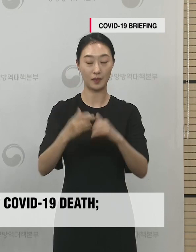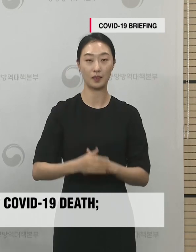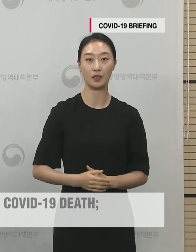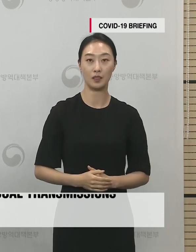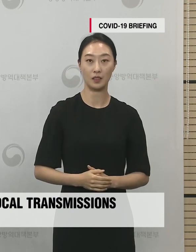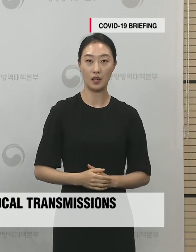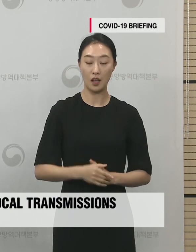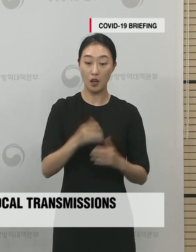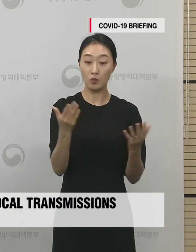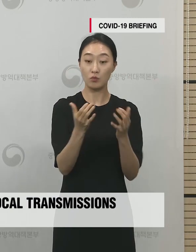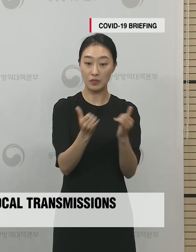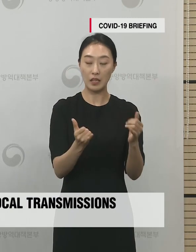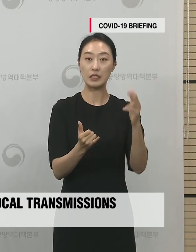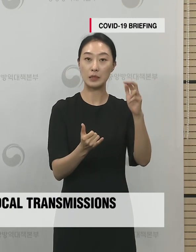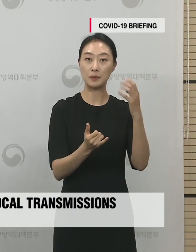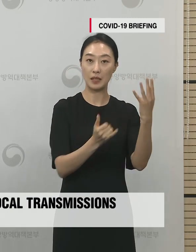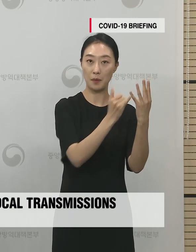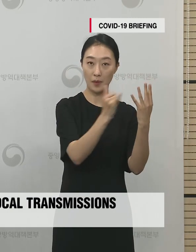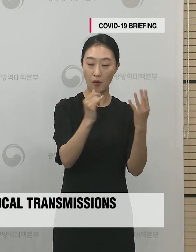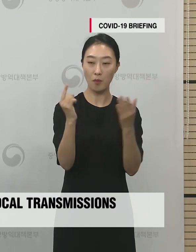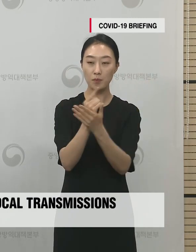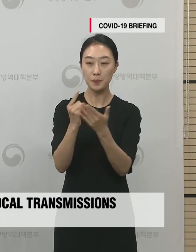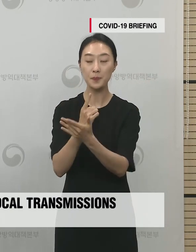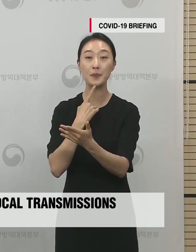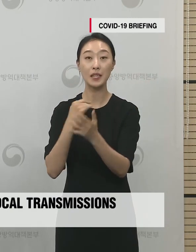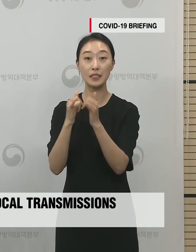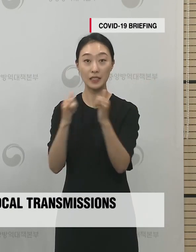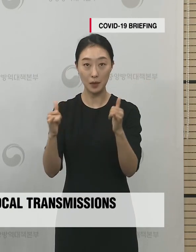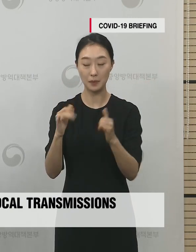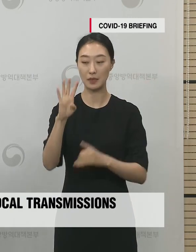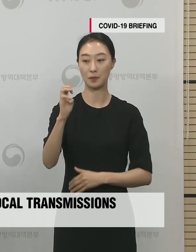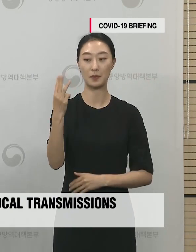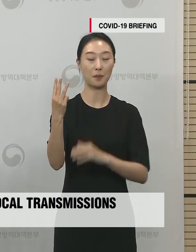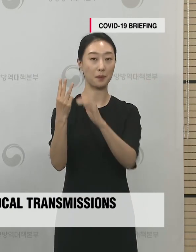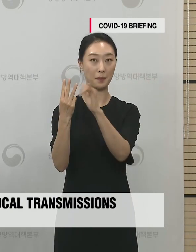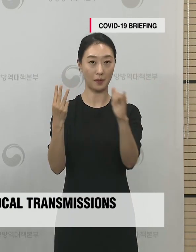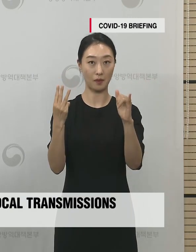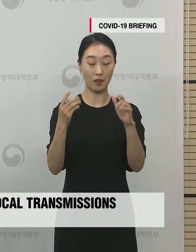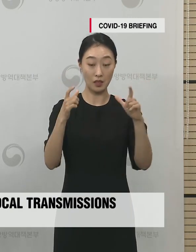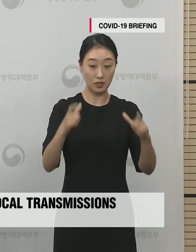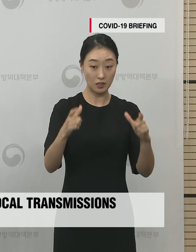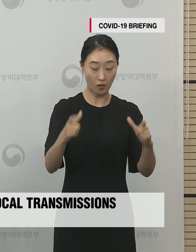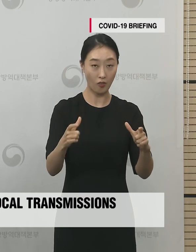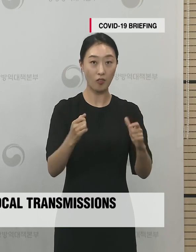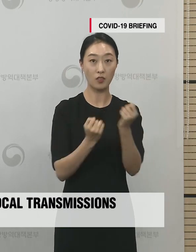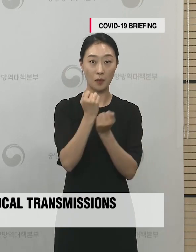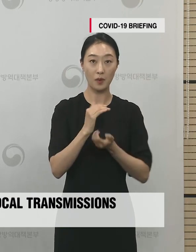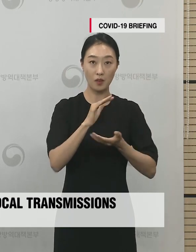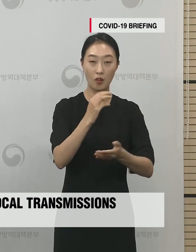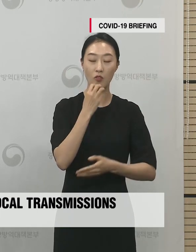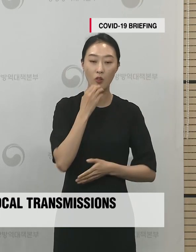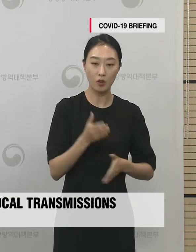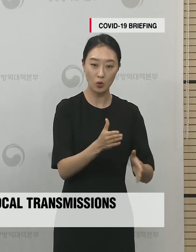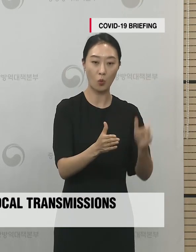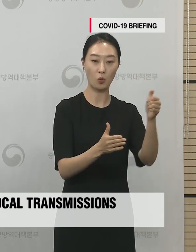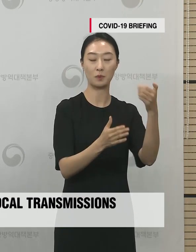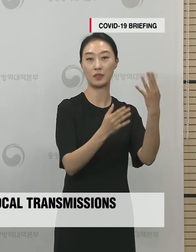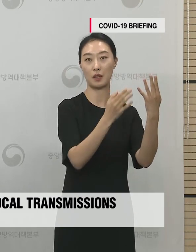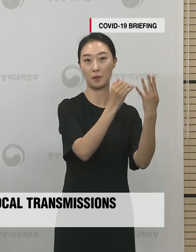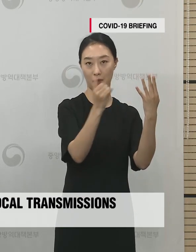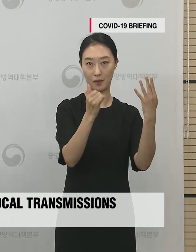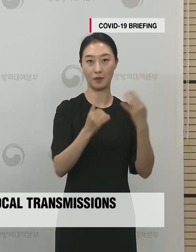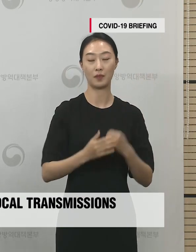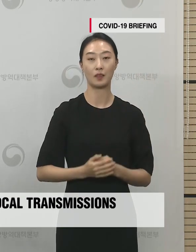at 117. 74 are the workers working there, and 43 are